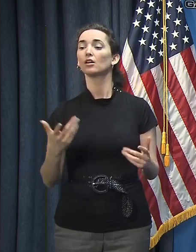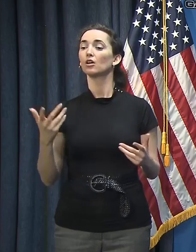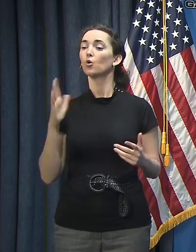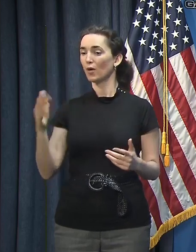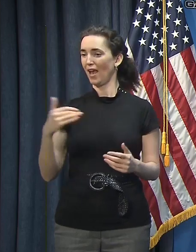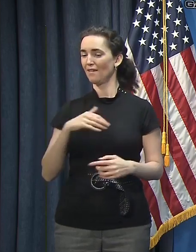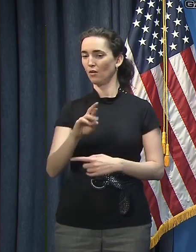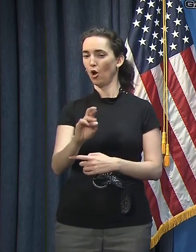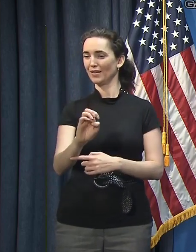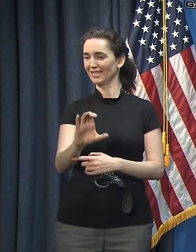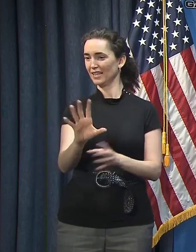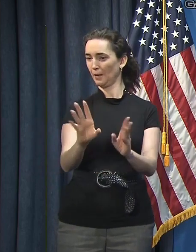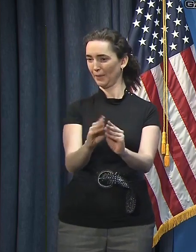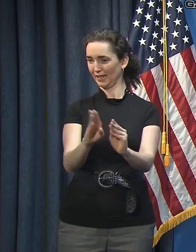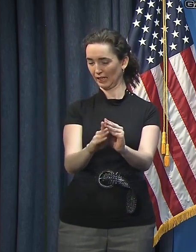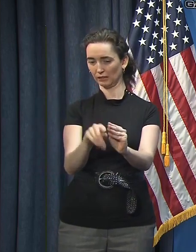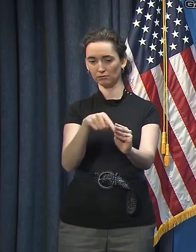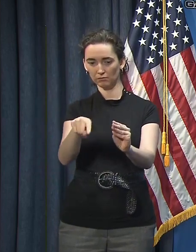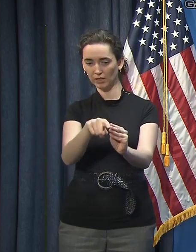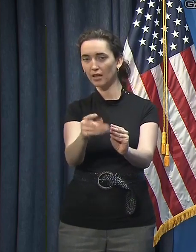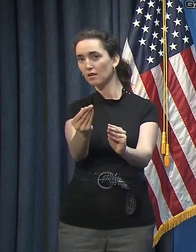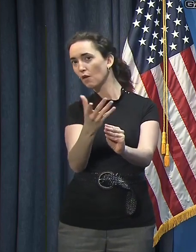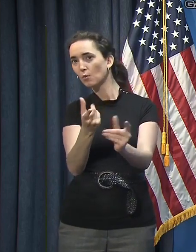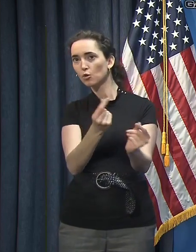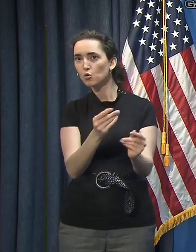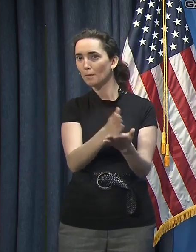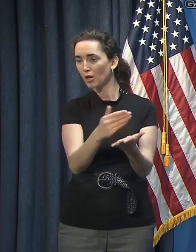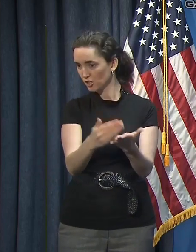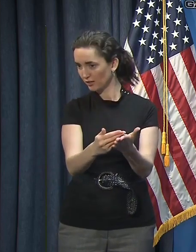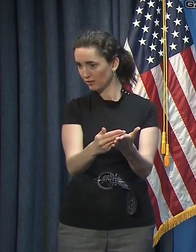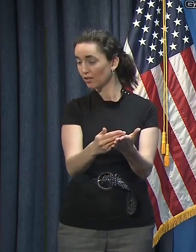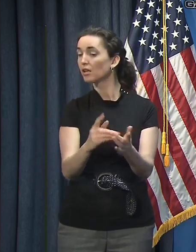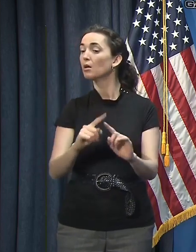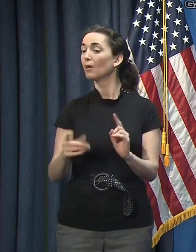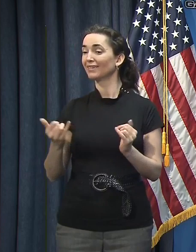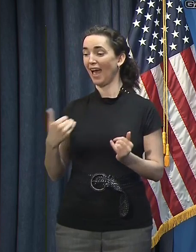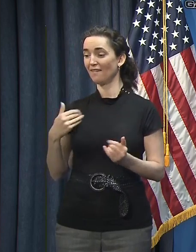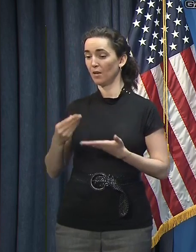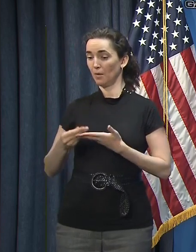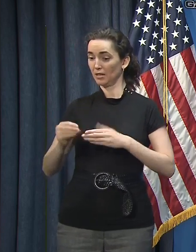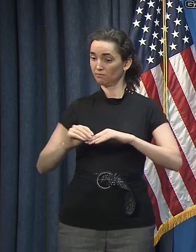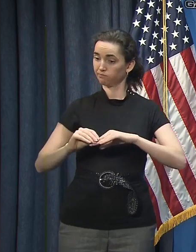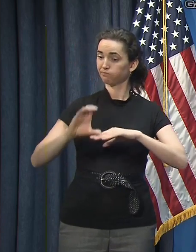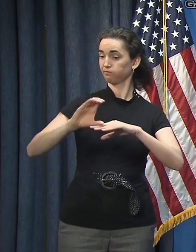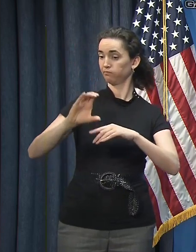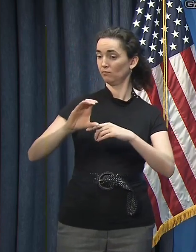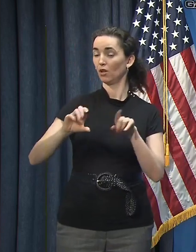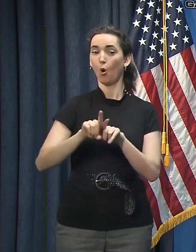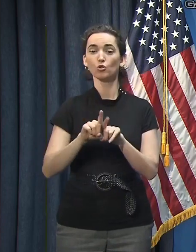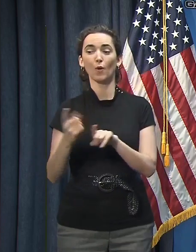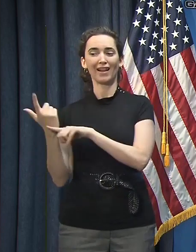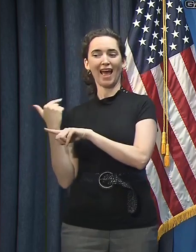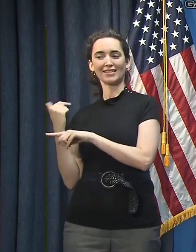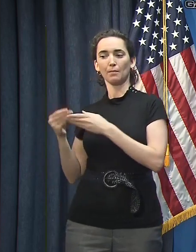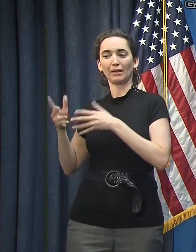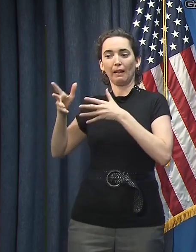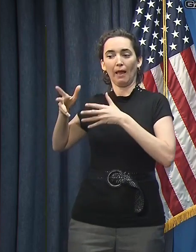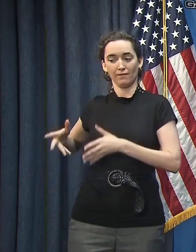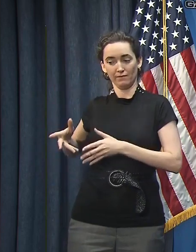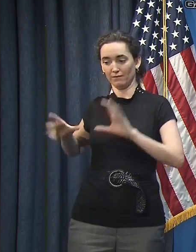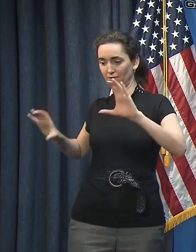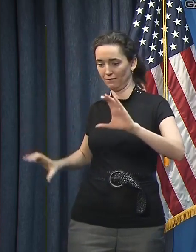going to inform the whole budget process and everything else. But that excess that we had, along with surplus from the previous year, really has